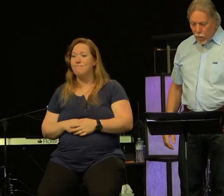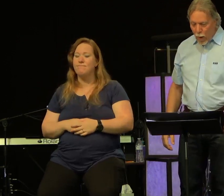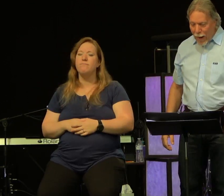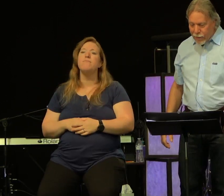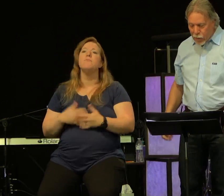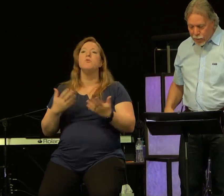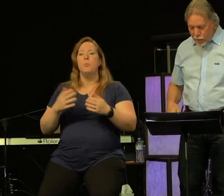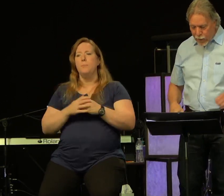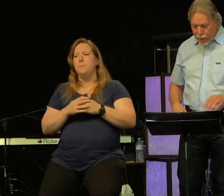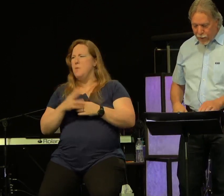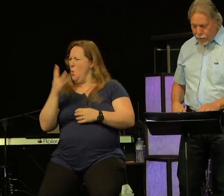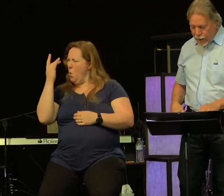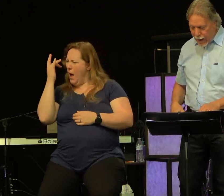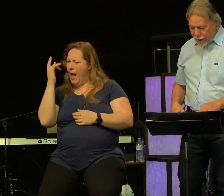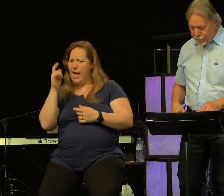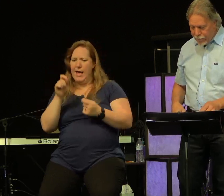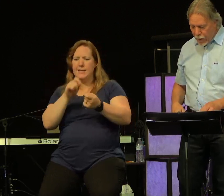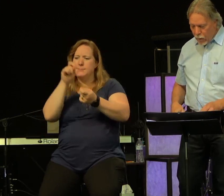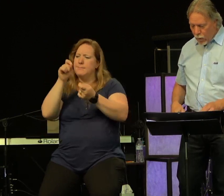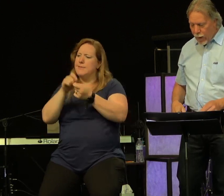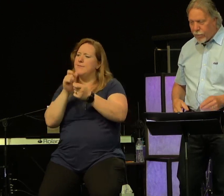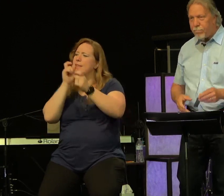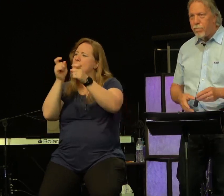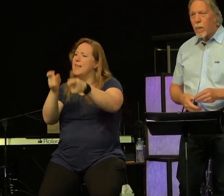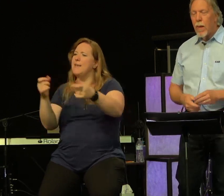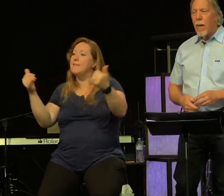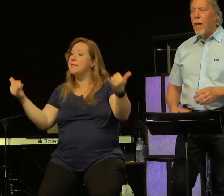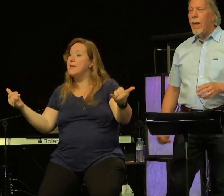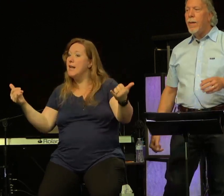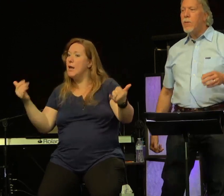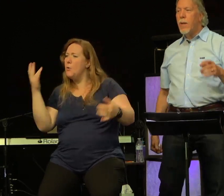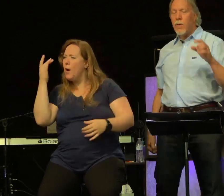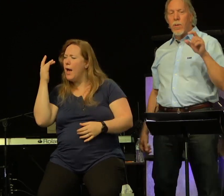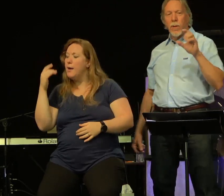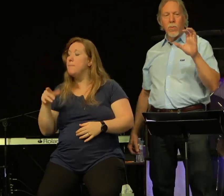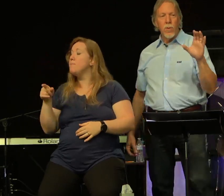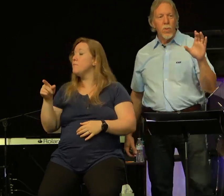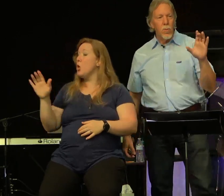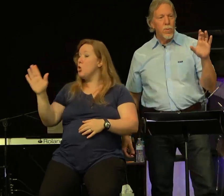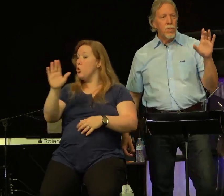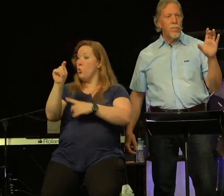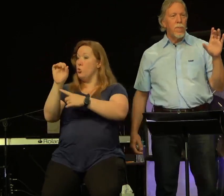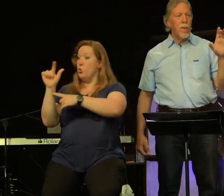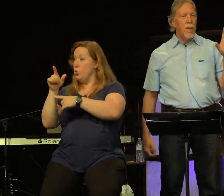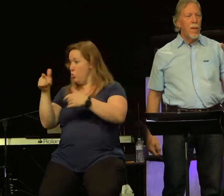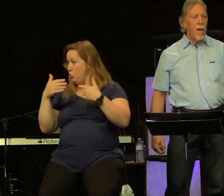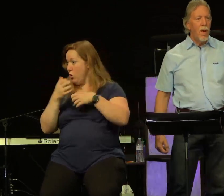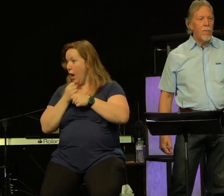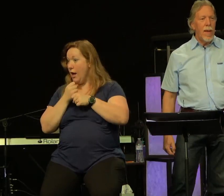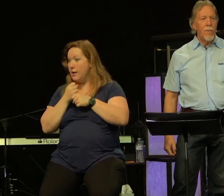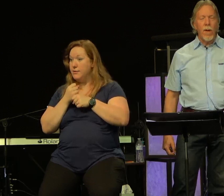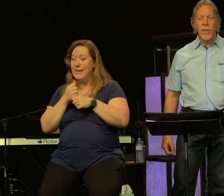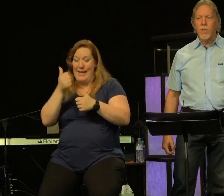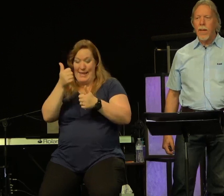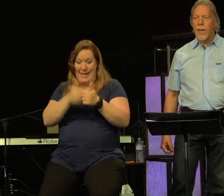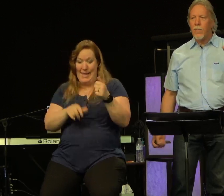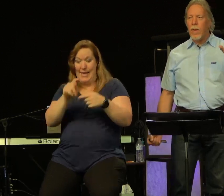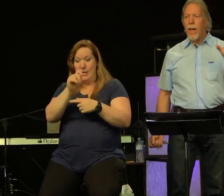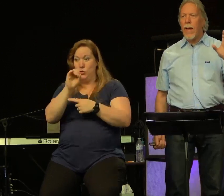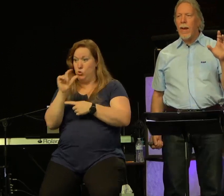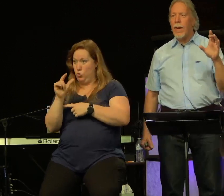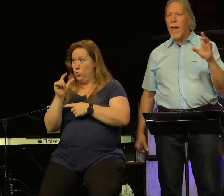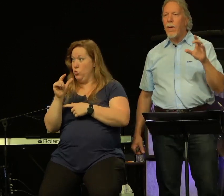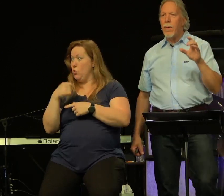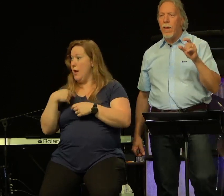So, why the specific gift today? Well, each of those little tools on that Father's Day gift